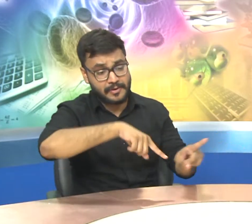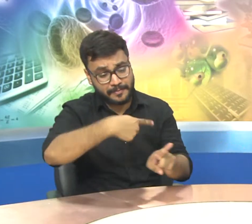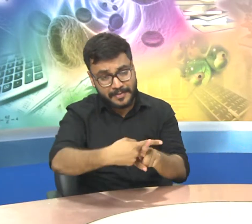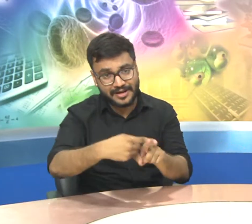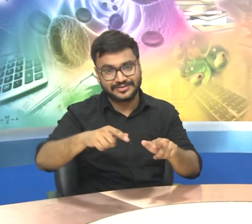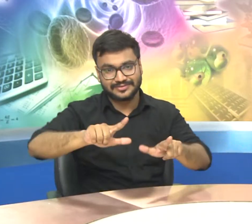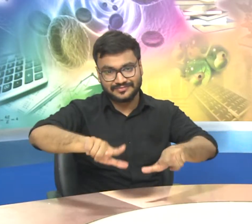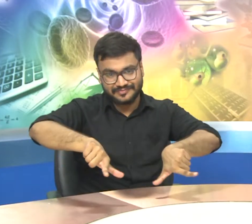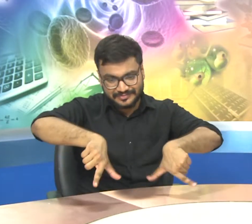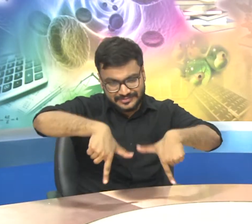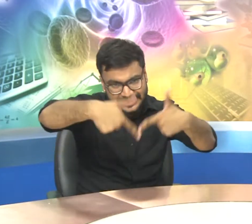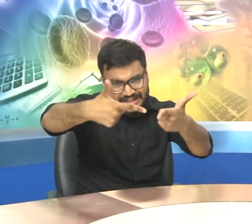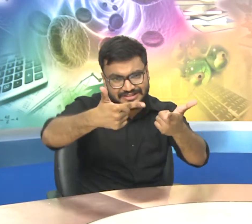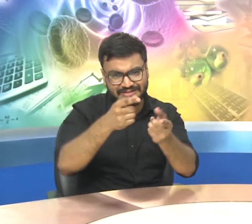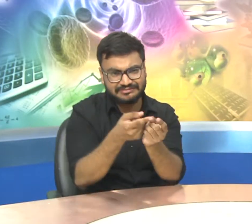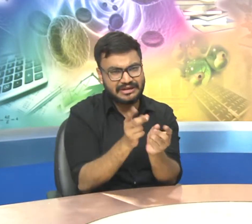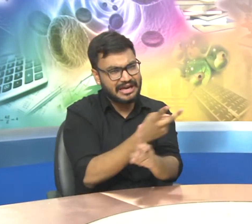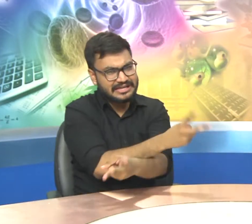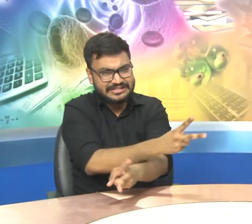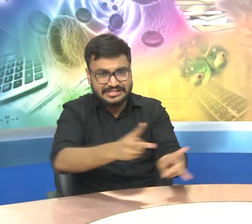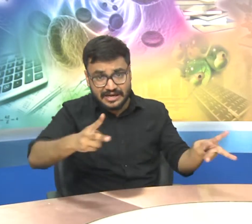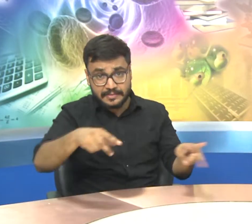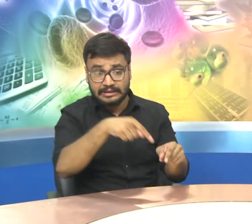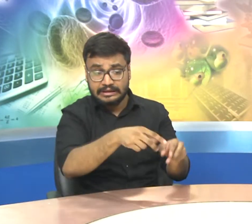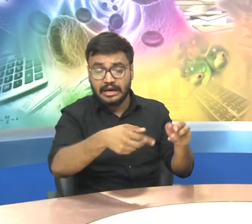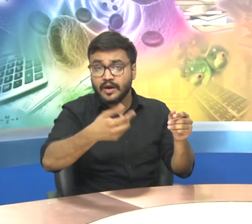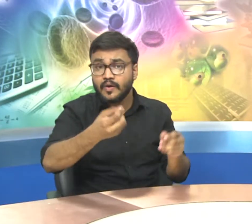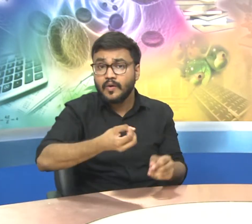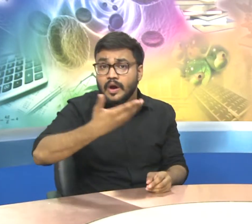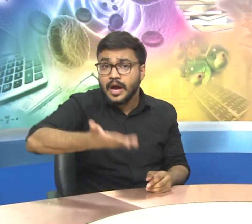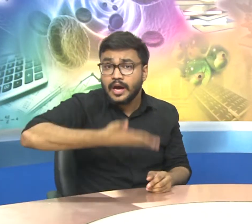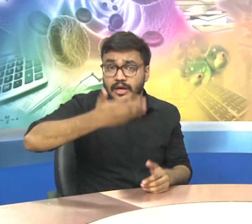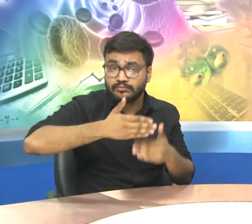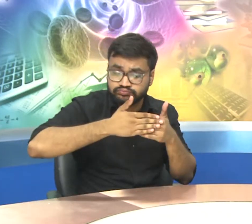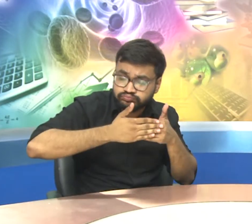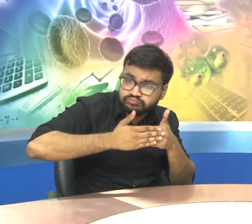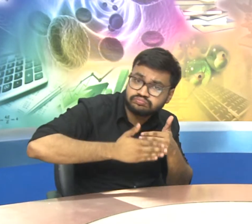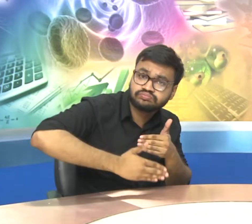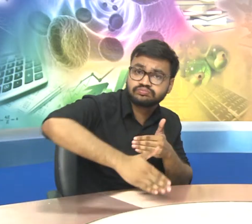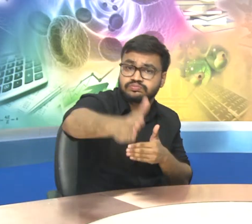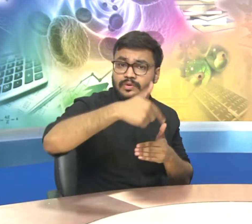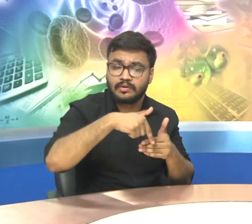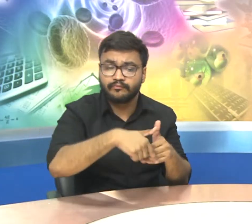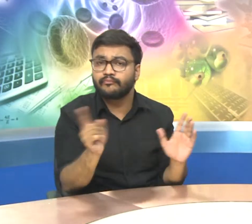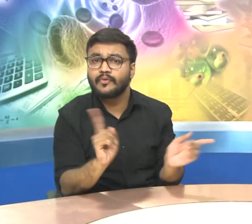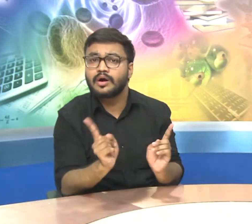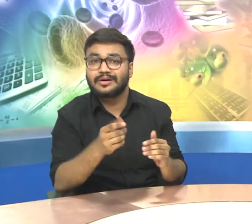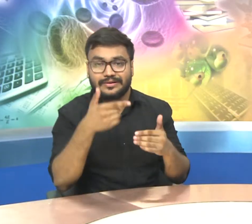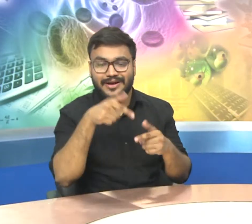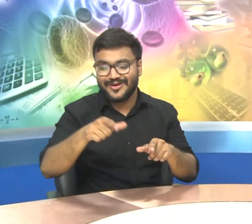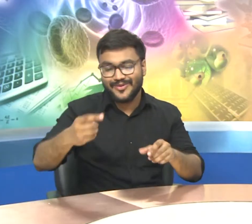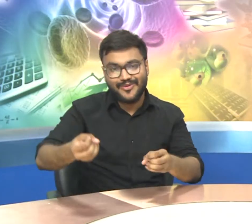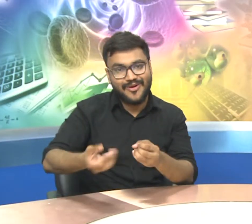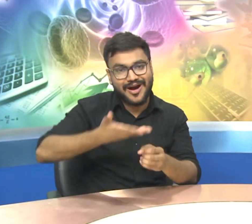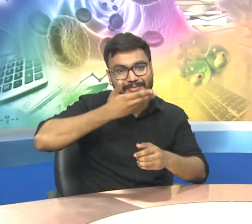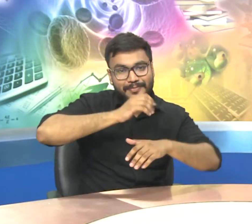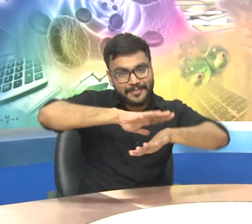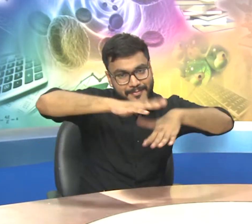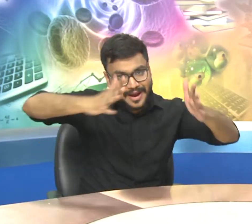Plants and animals need water and these substances to live, grow, and exchange